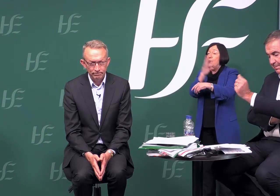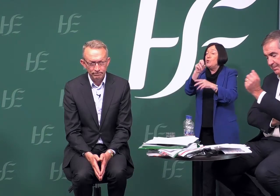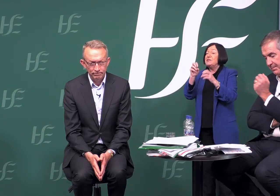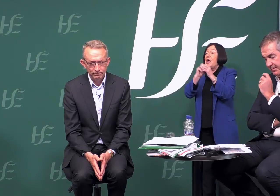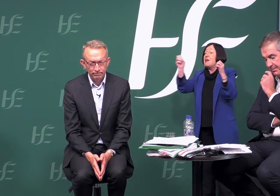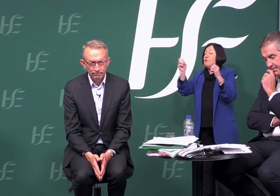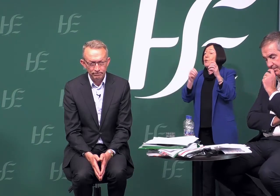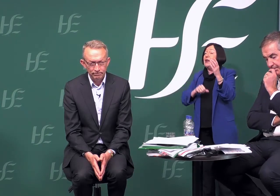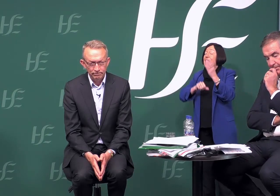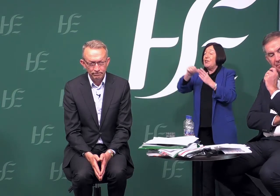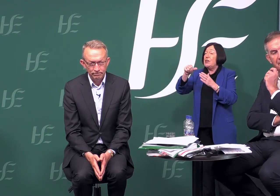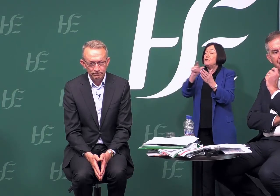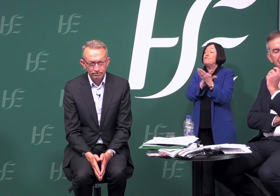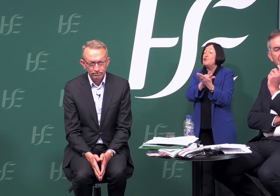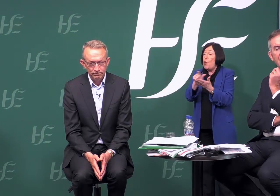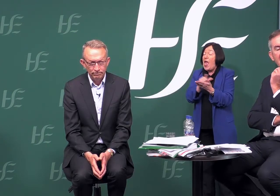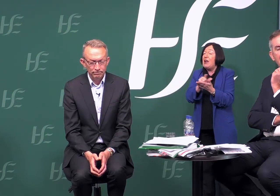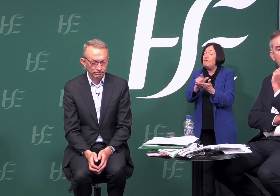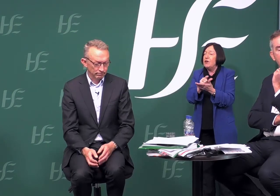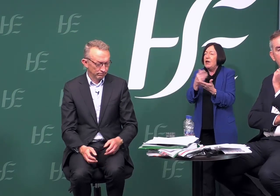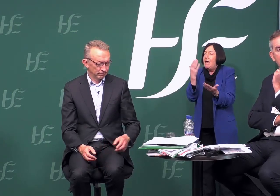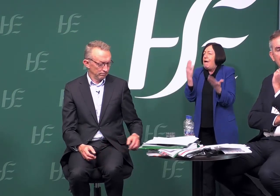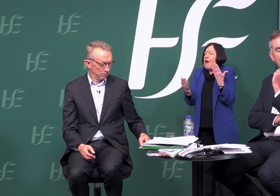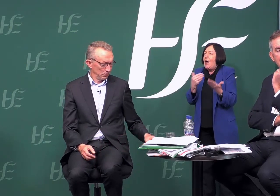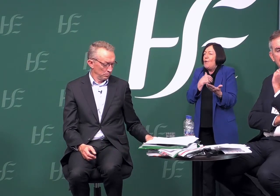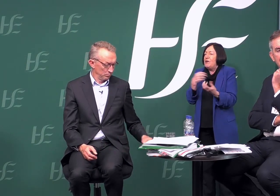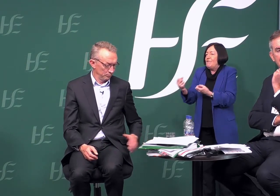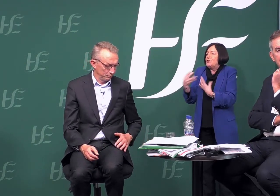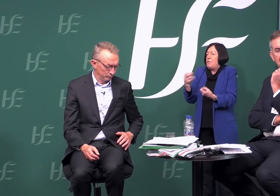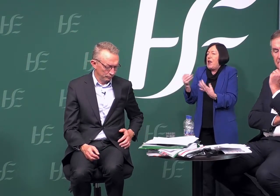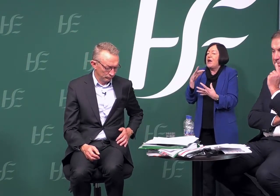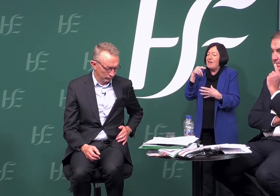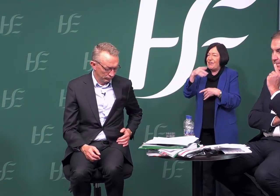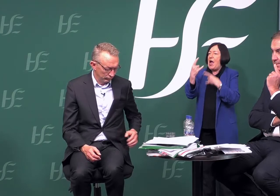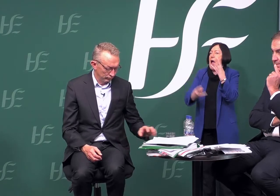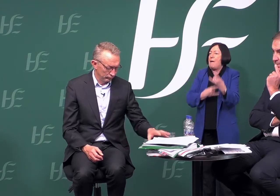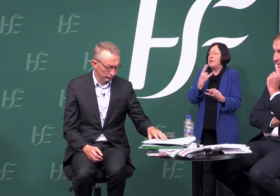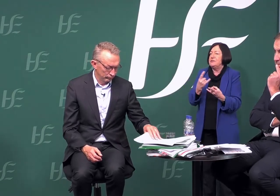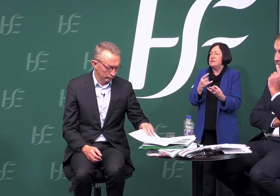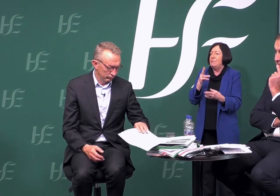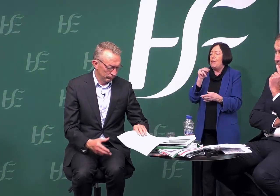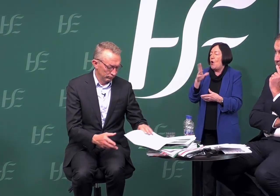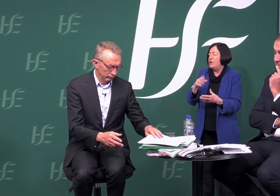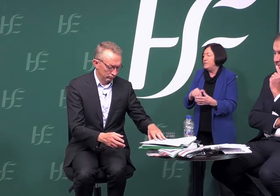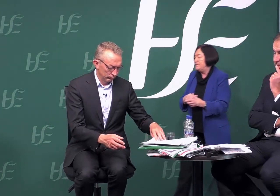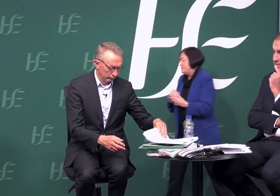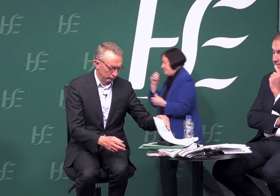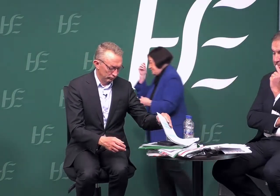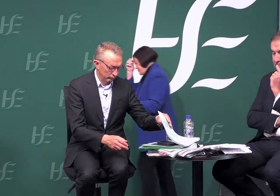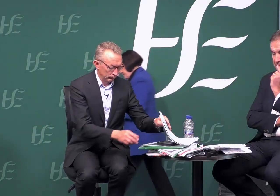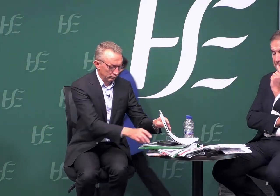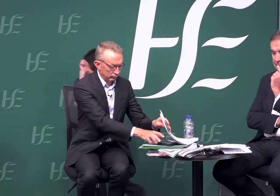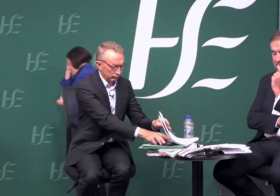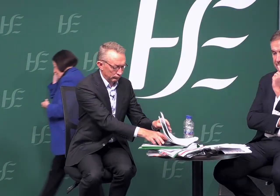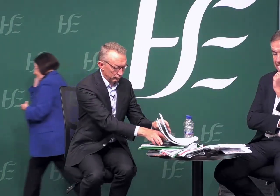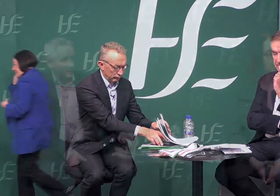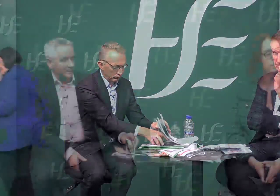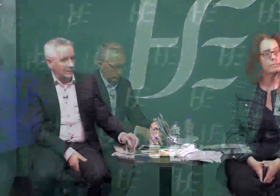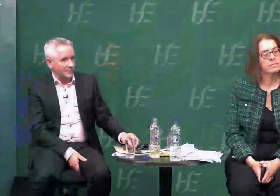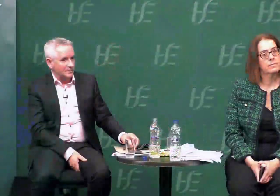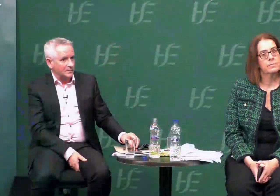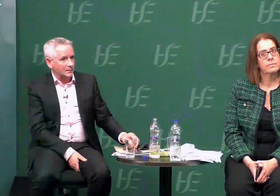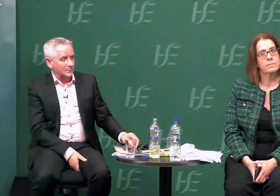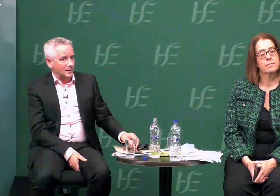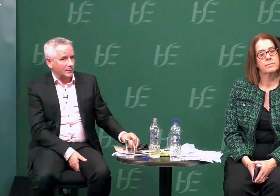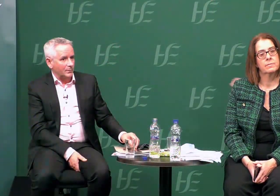of 12, or how are we for supply if that scenario were to arise, Paul? In terms of supply lines available